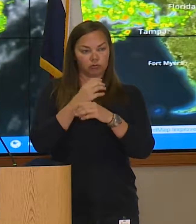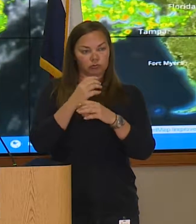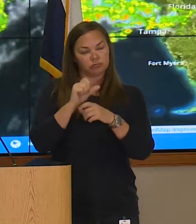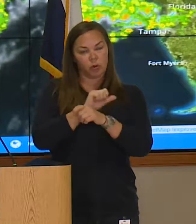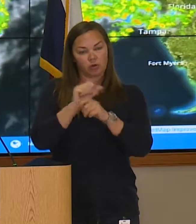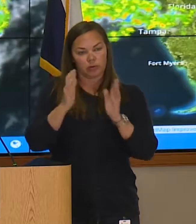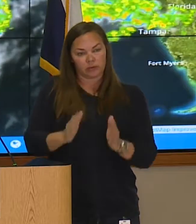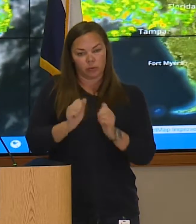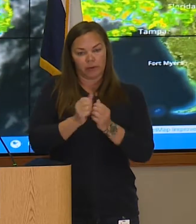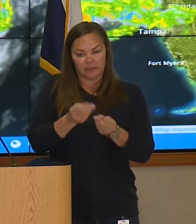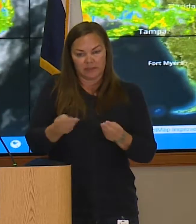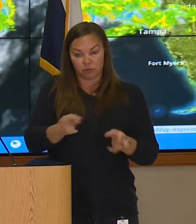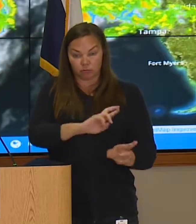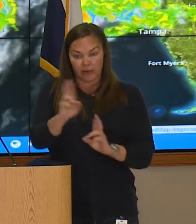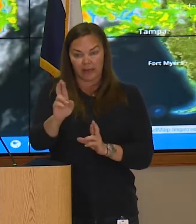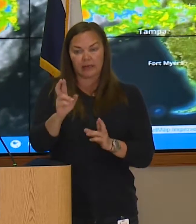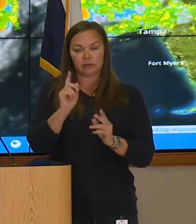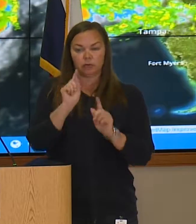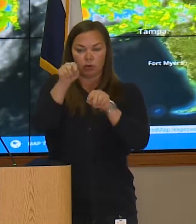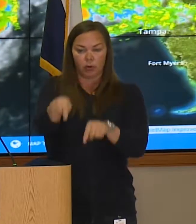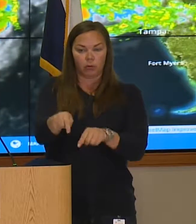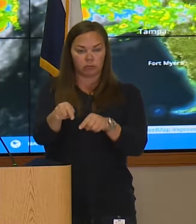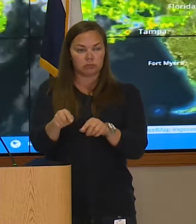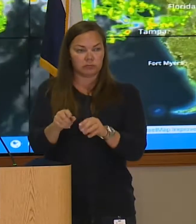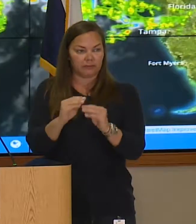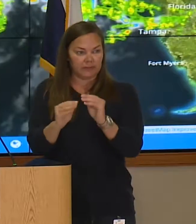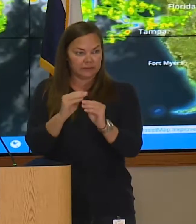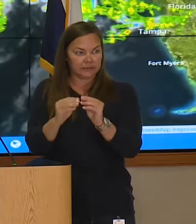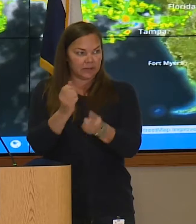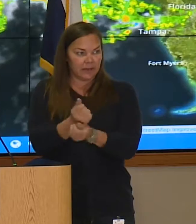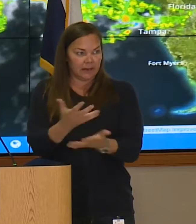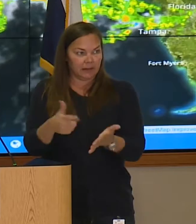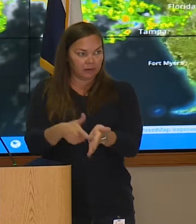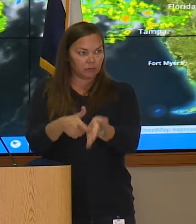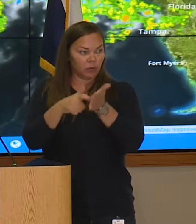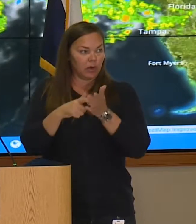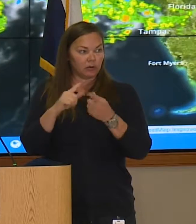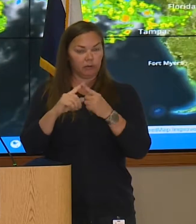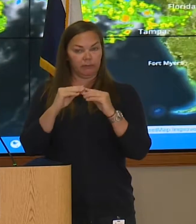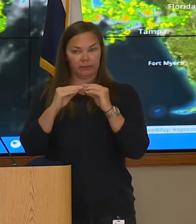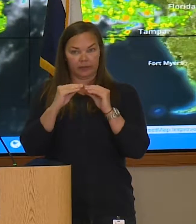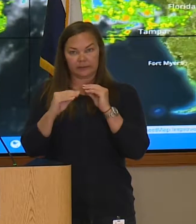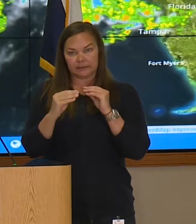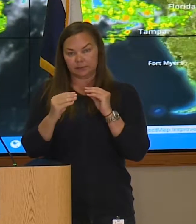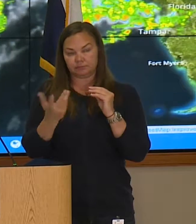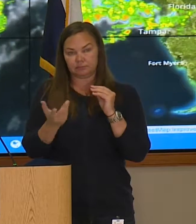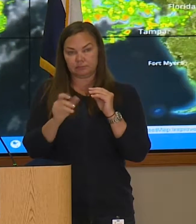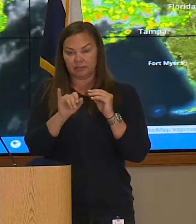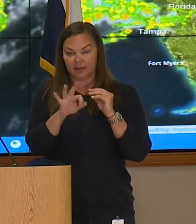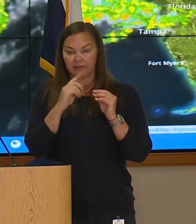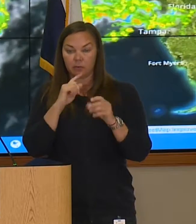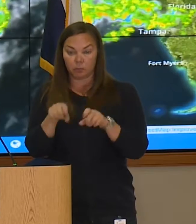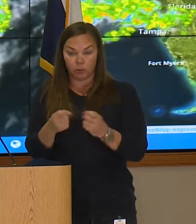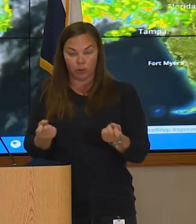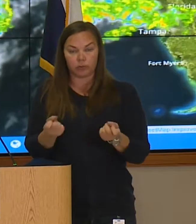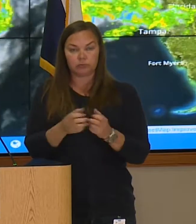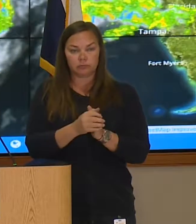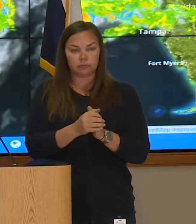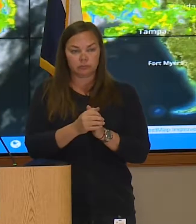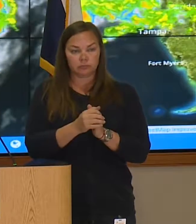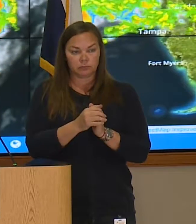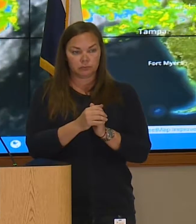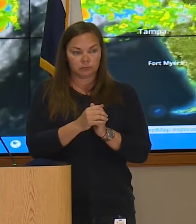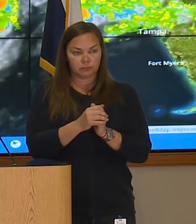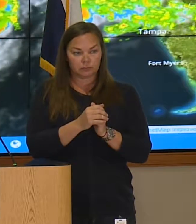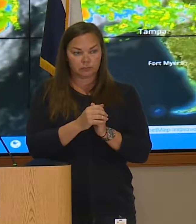standby throughout the entire event to perform any required repairs that would be needed to maintain